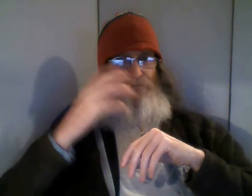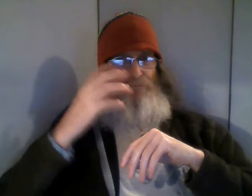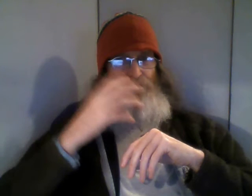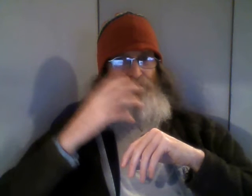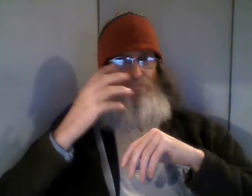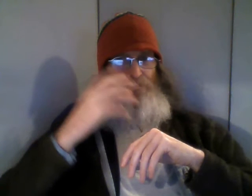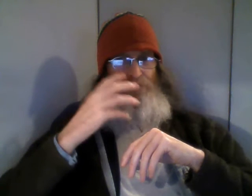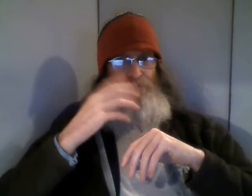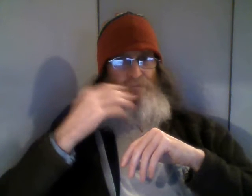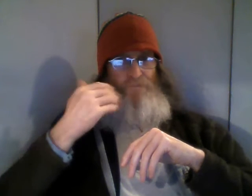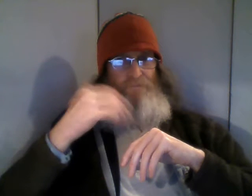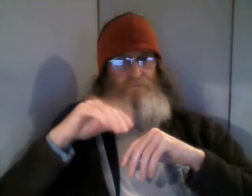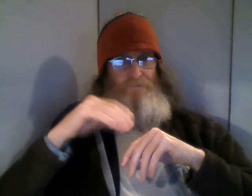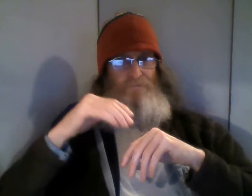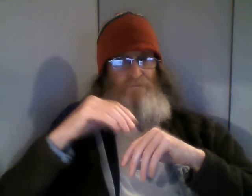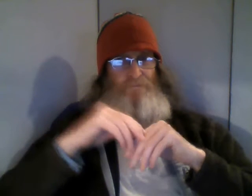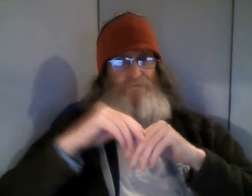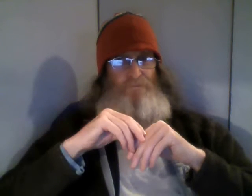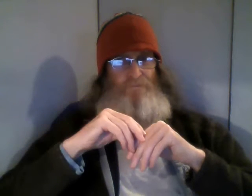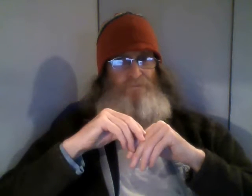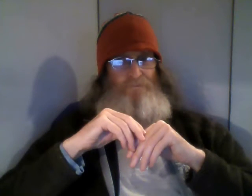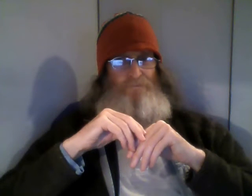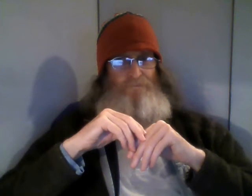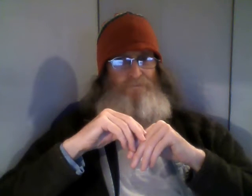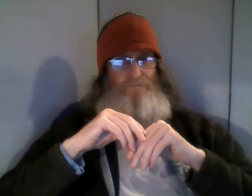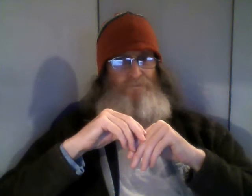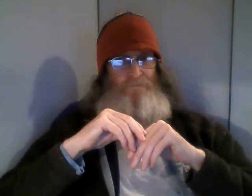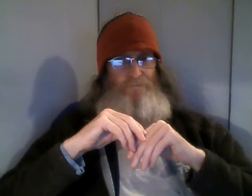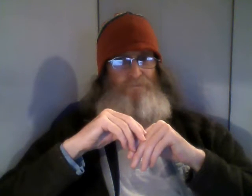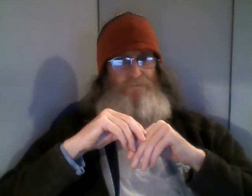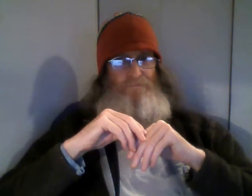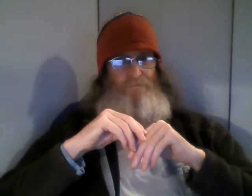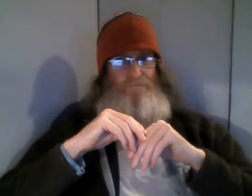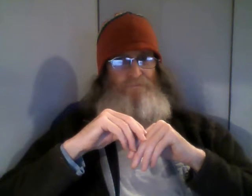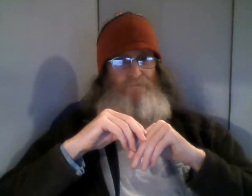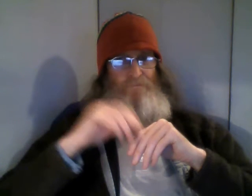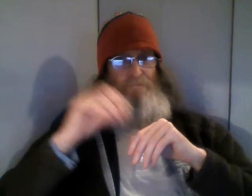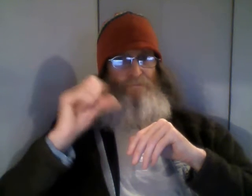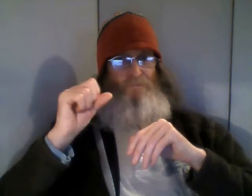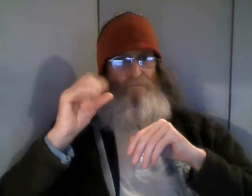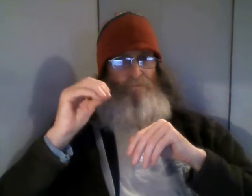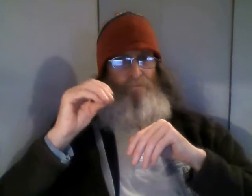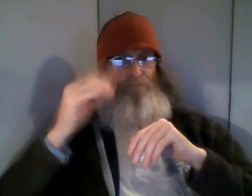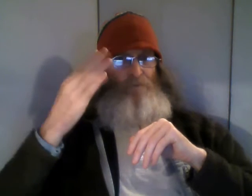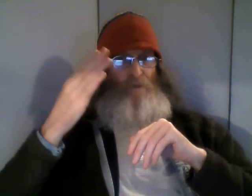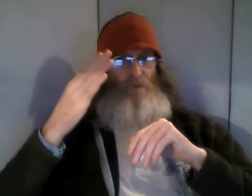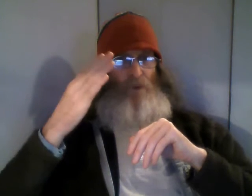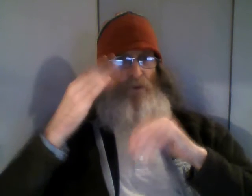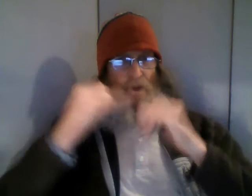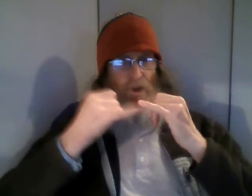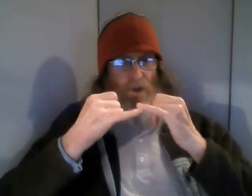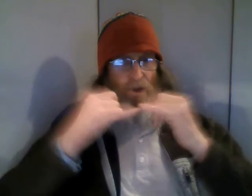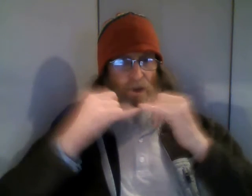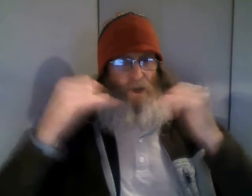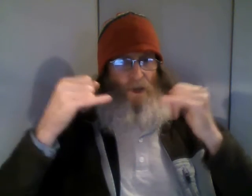covered by most provincial health insurance plans keeps going up, including prescription drugs, dental care, vision care,